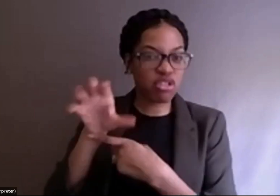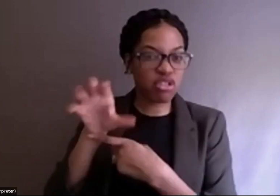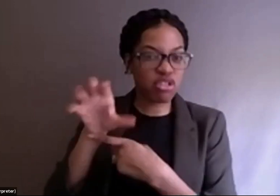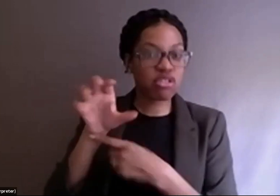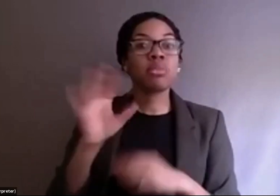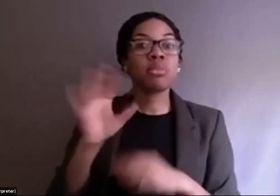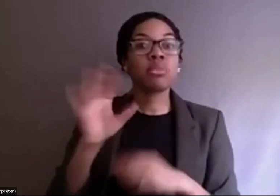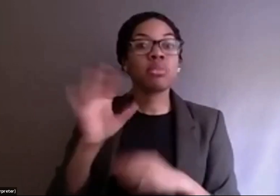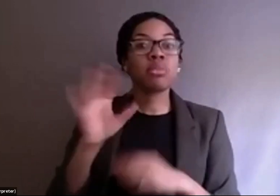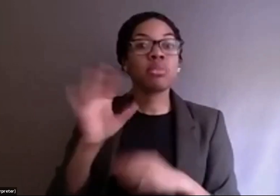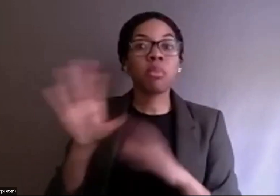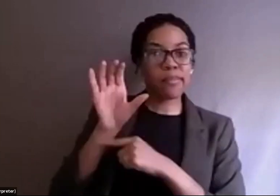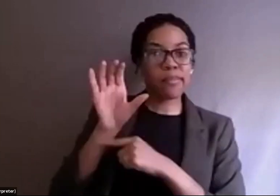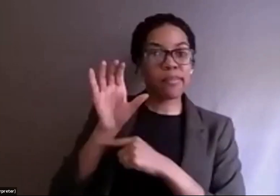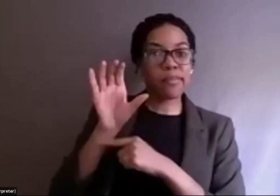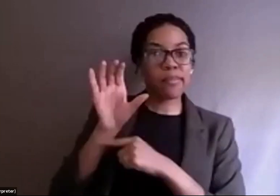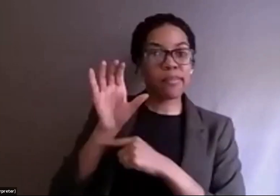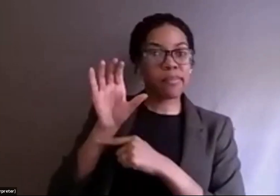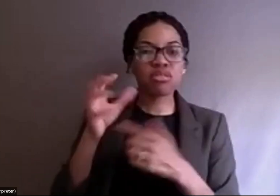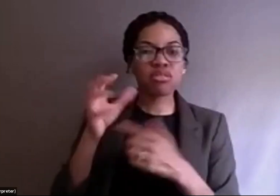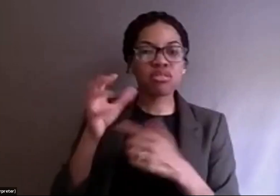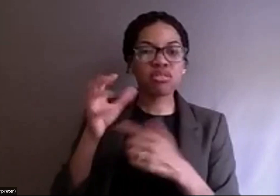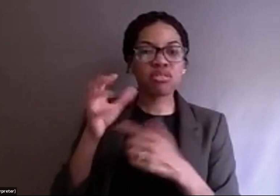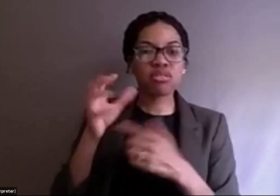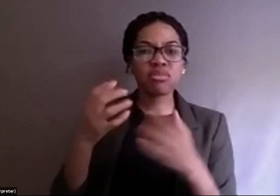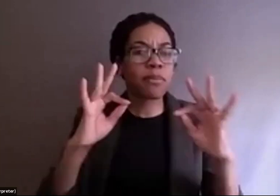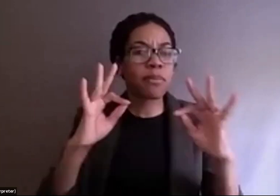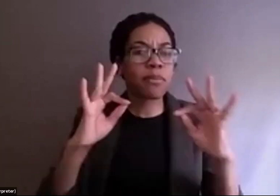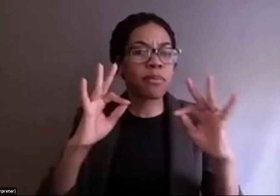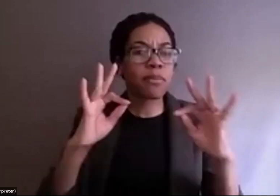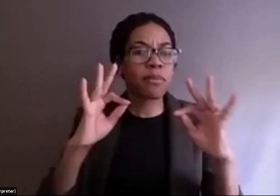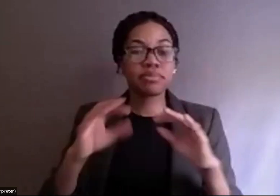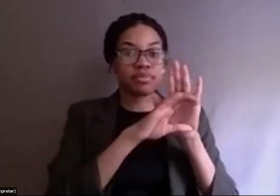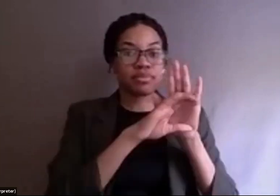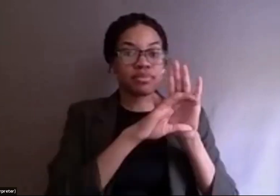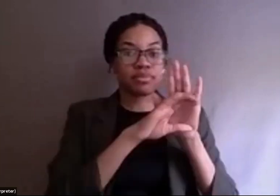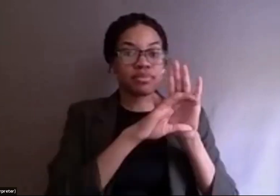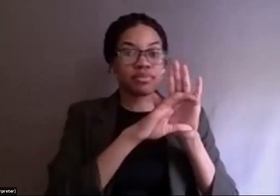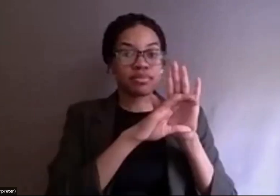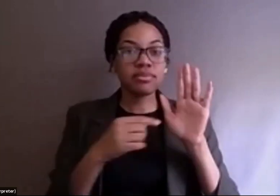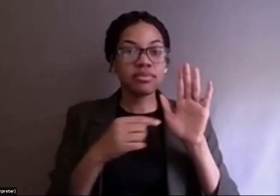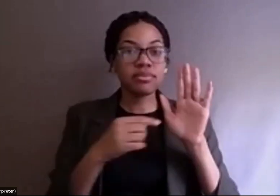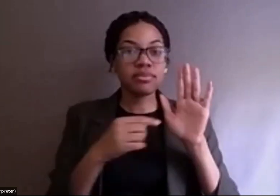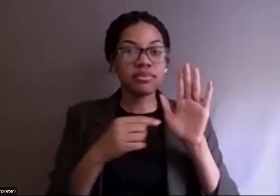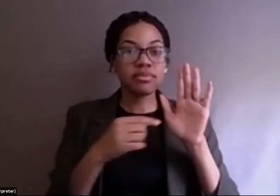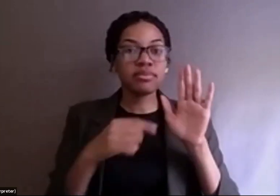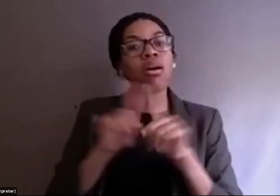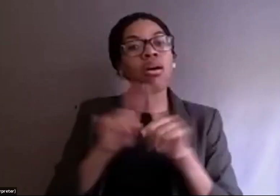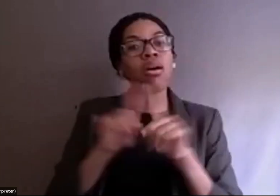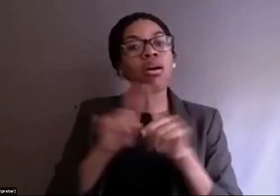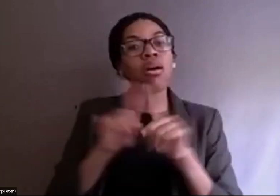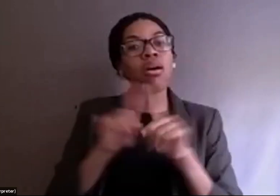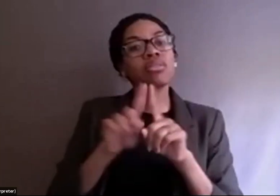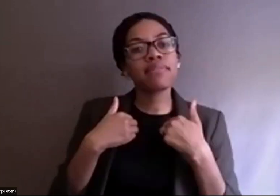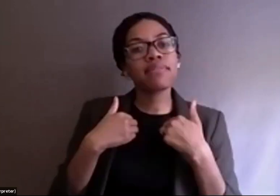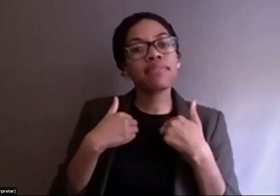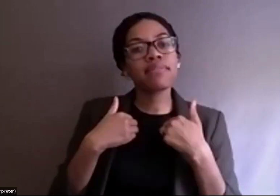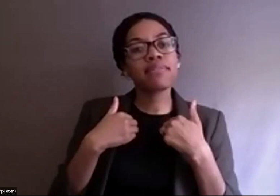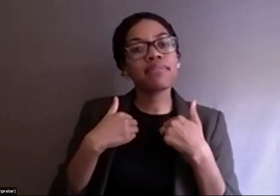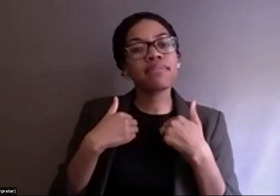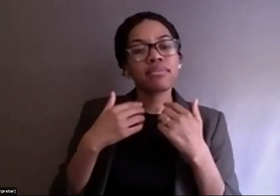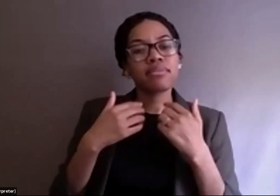think it's the mascot, a symbol of Morris Brown in Atlanta. And so my sense is we liked